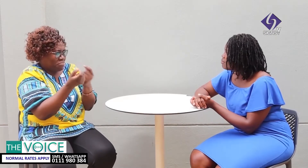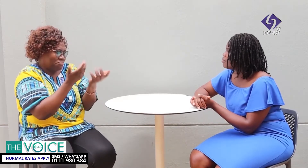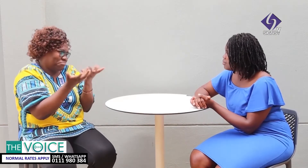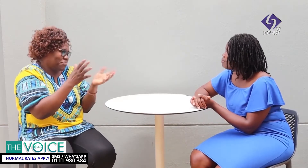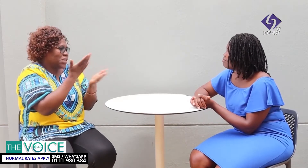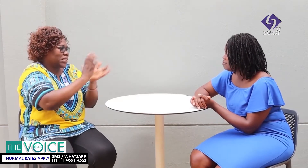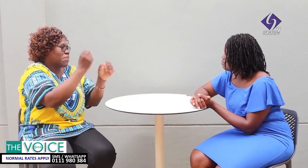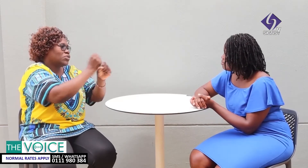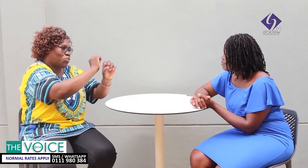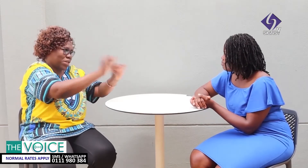with.